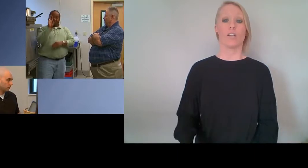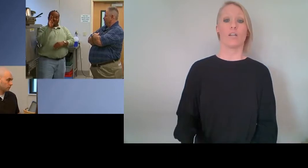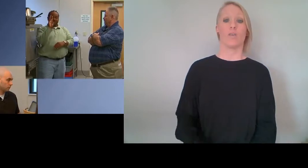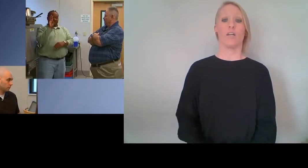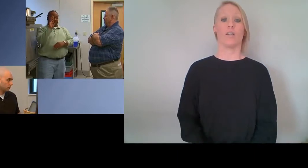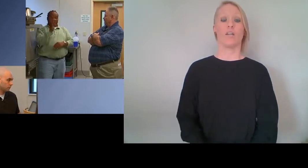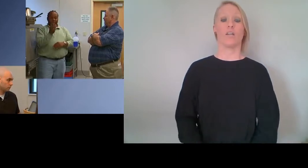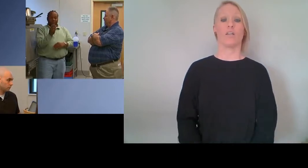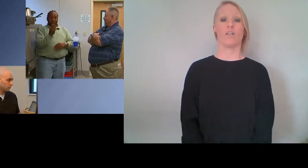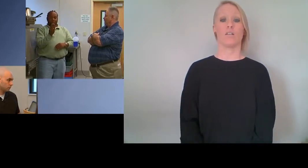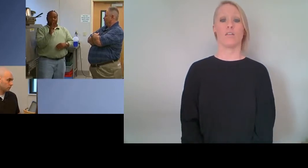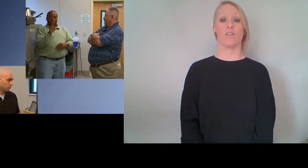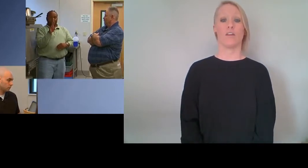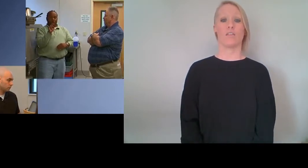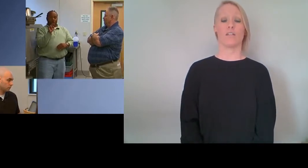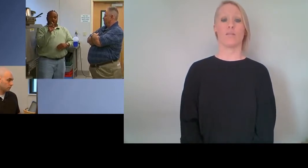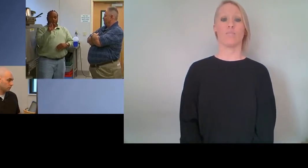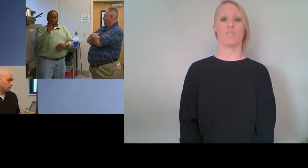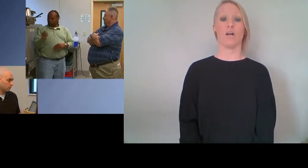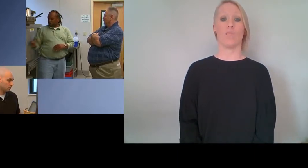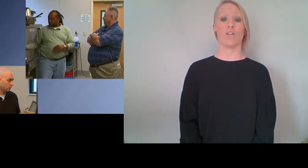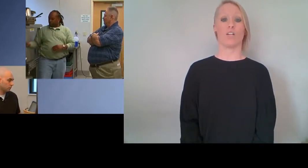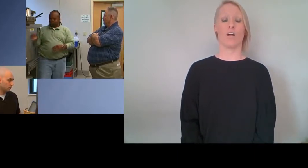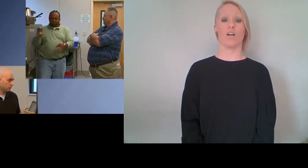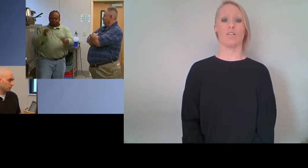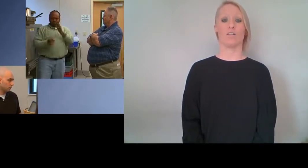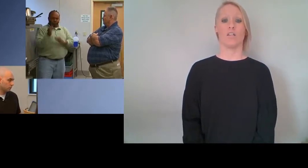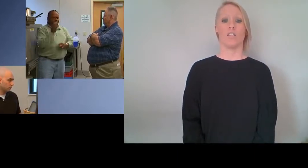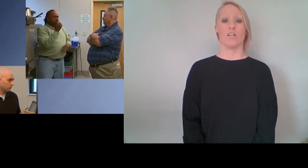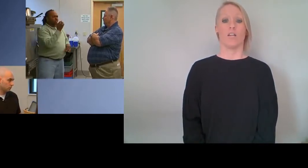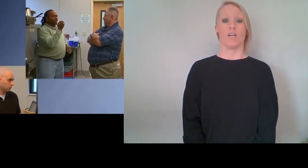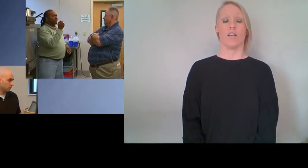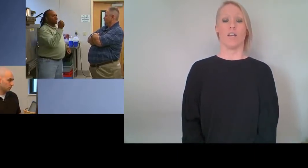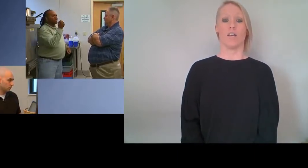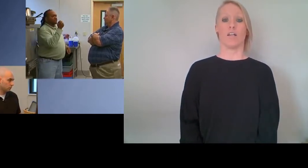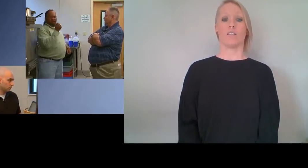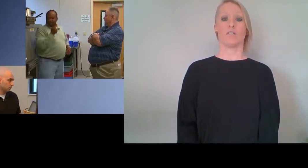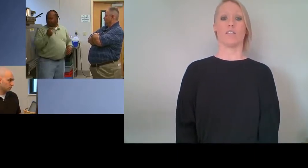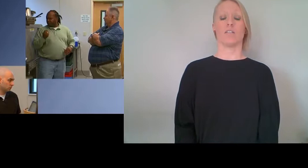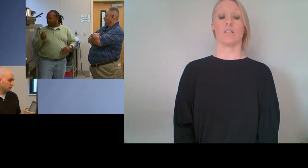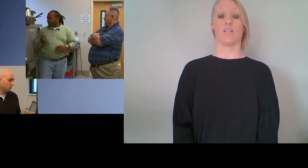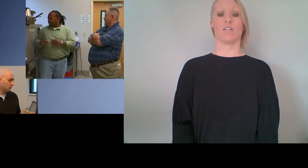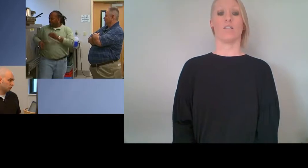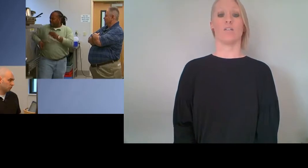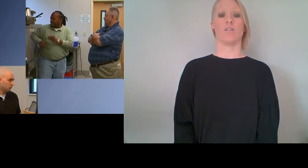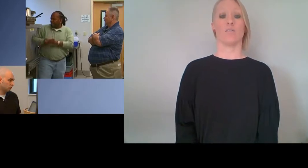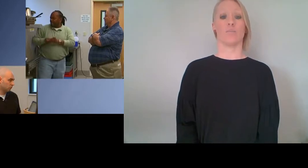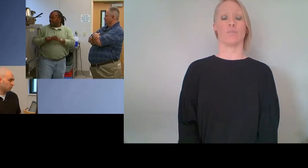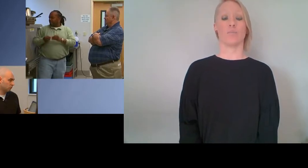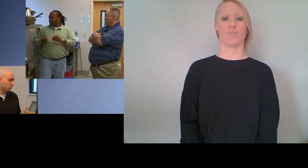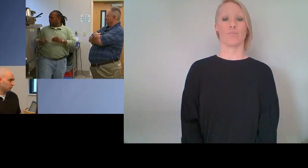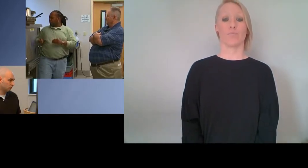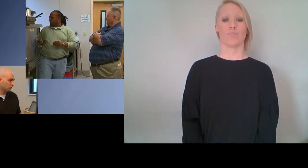be cooking and making the things that I'm working on. And